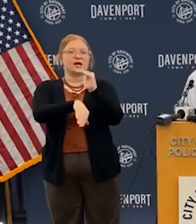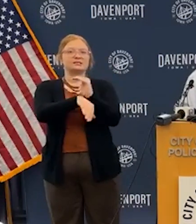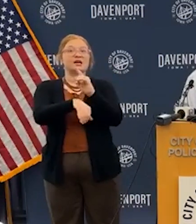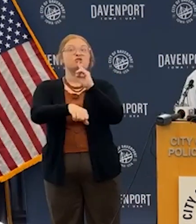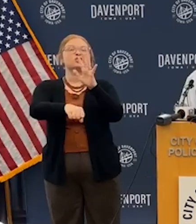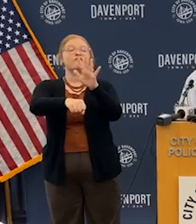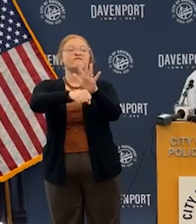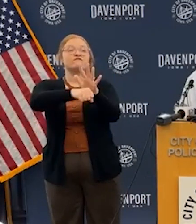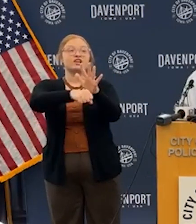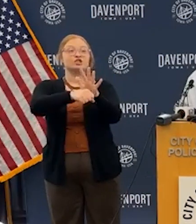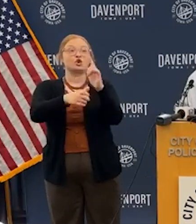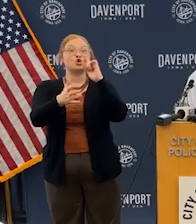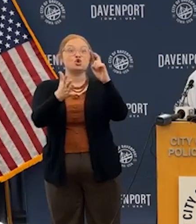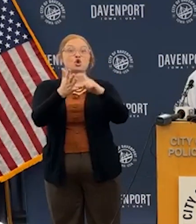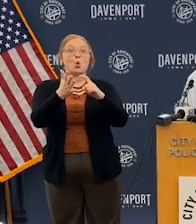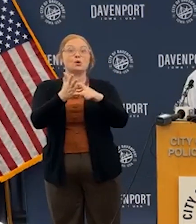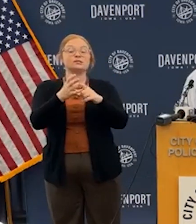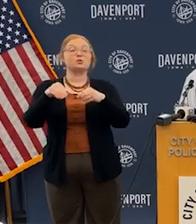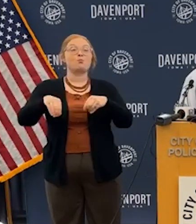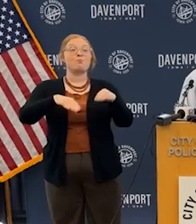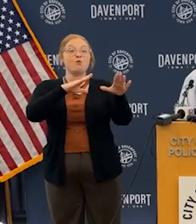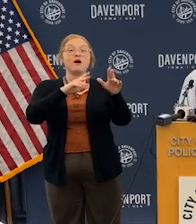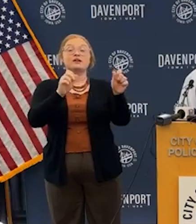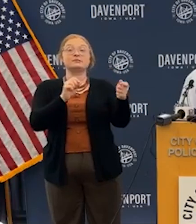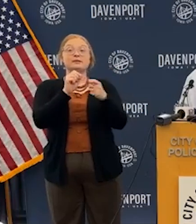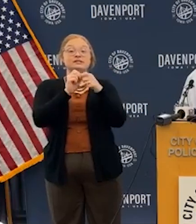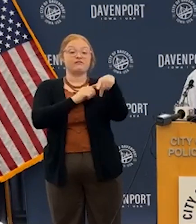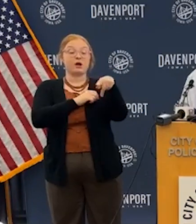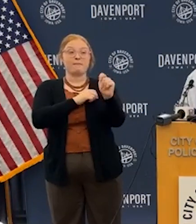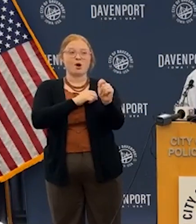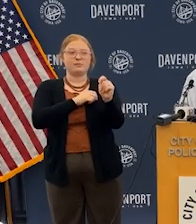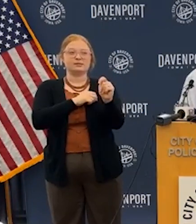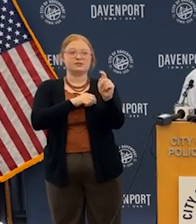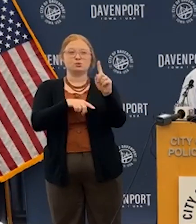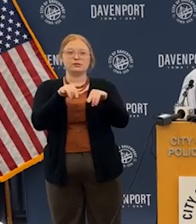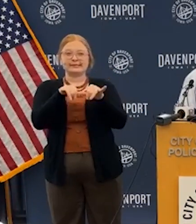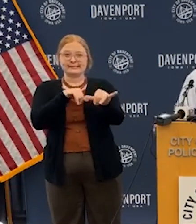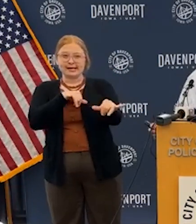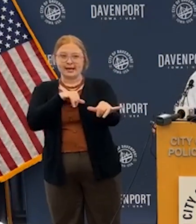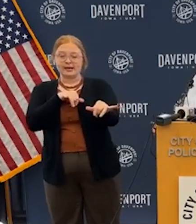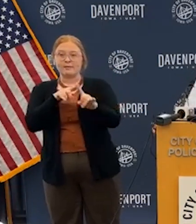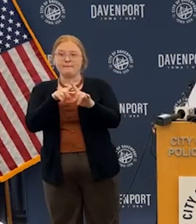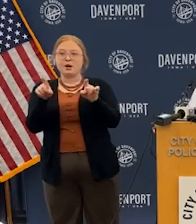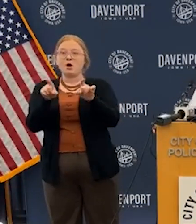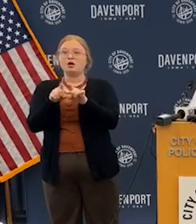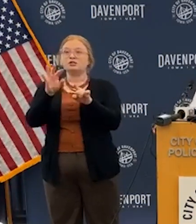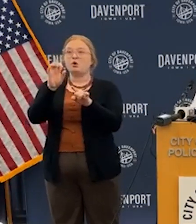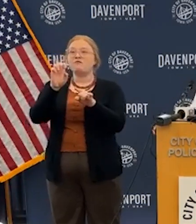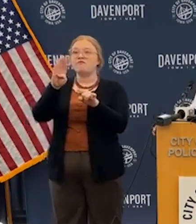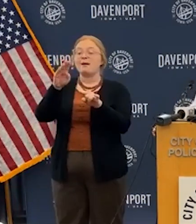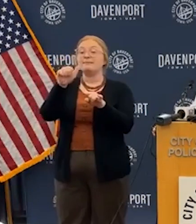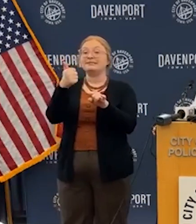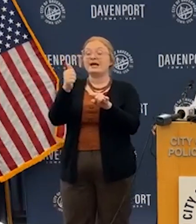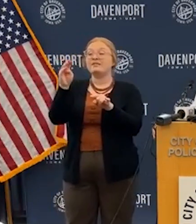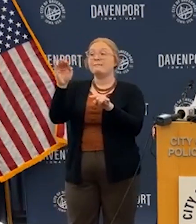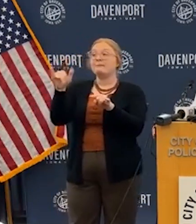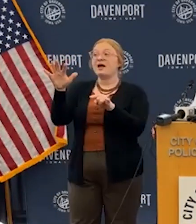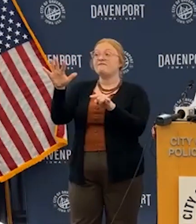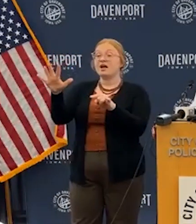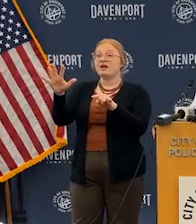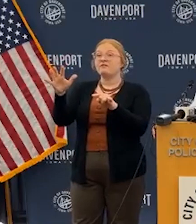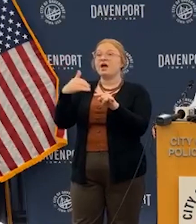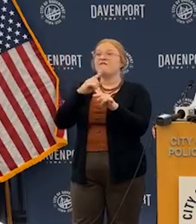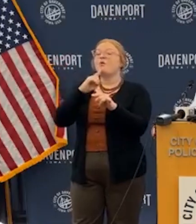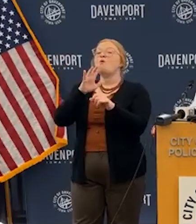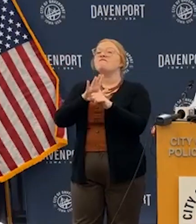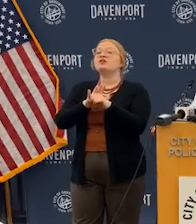deemed uninhabitable. There are, however, two documents from February 10th and May 5th that are just official notices to vacate, and